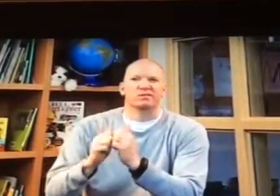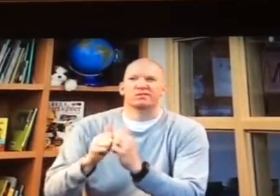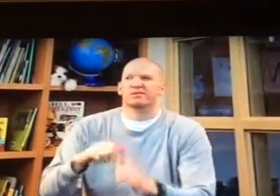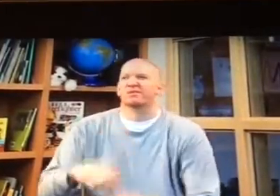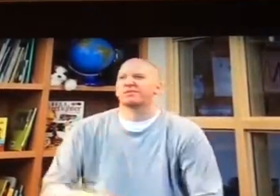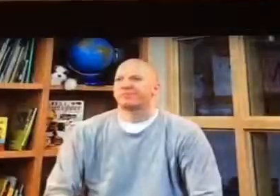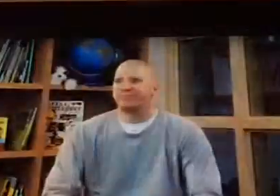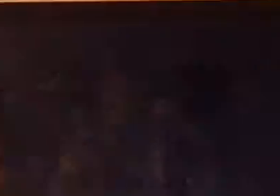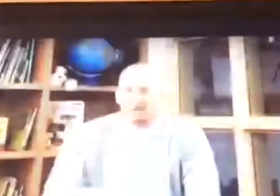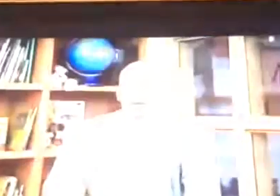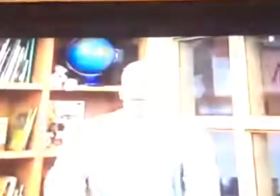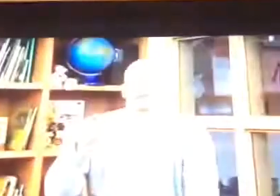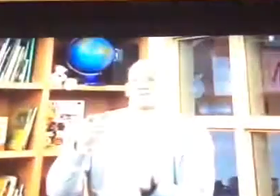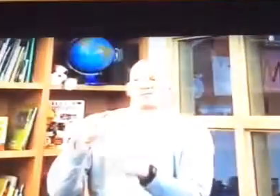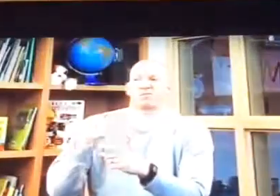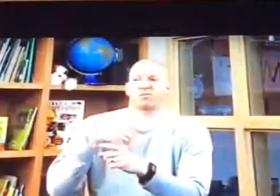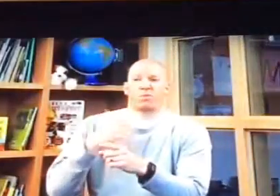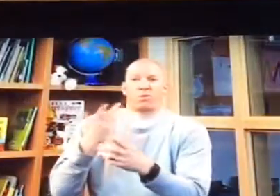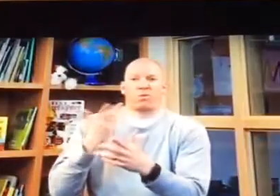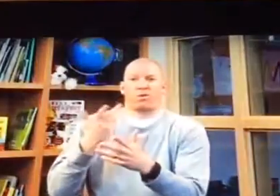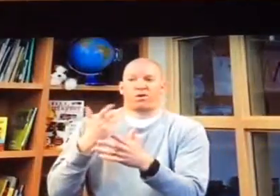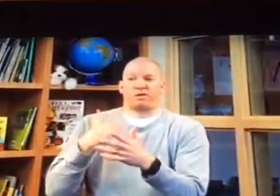and sports as well at Gallaudet.